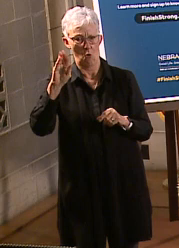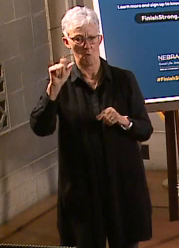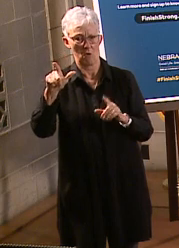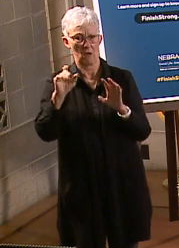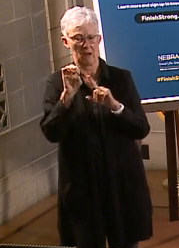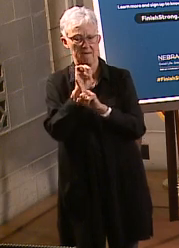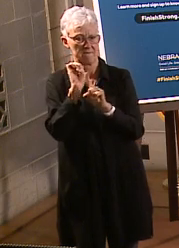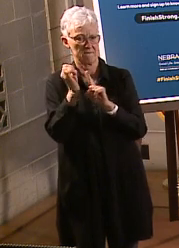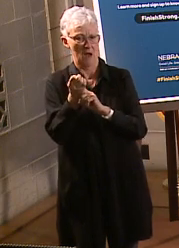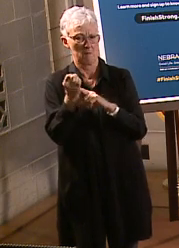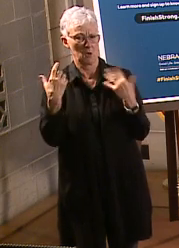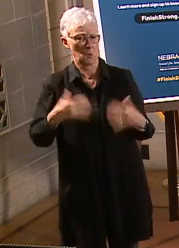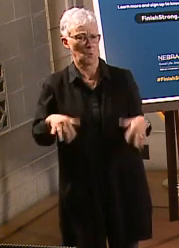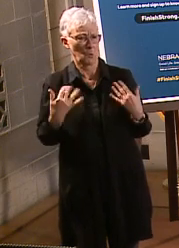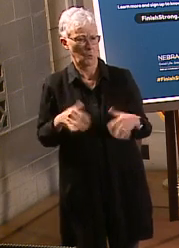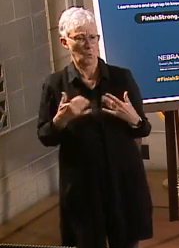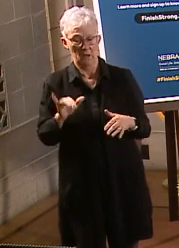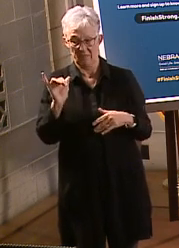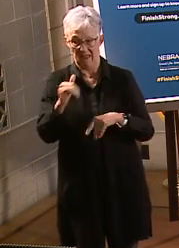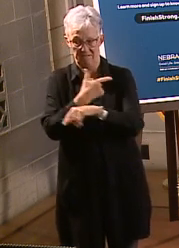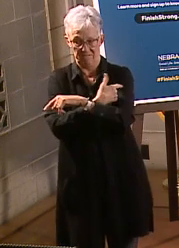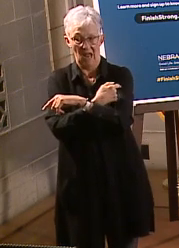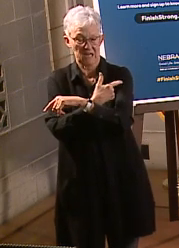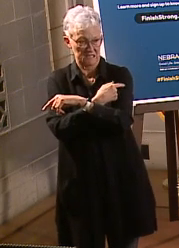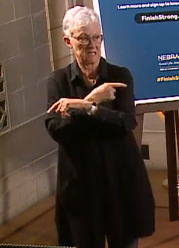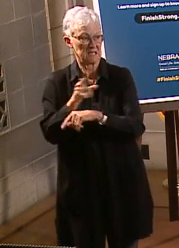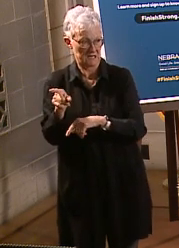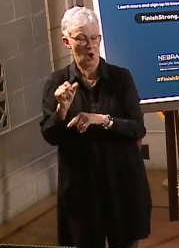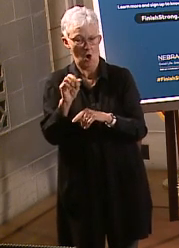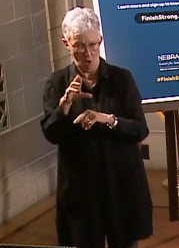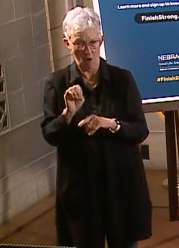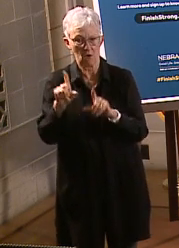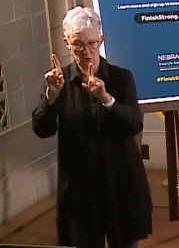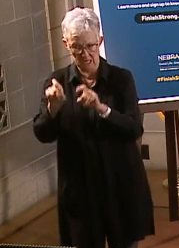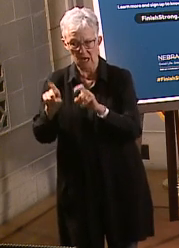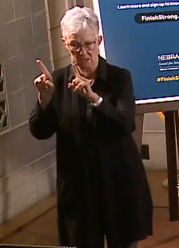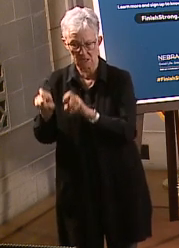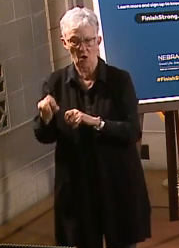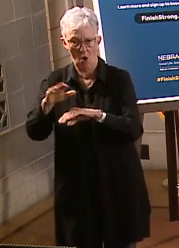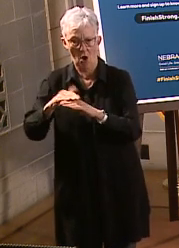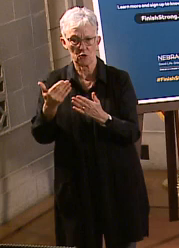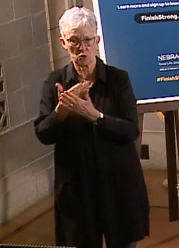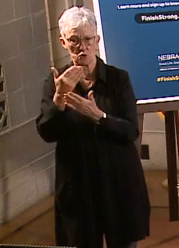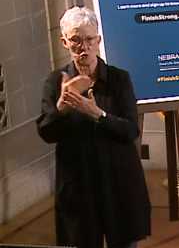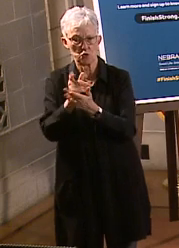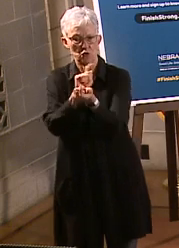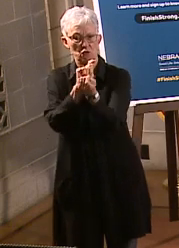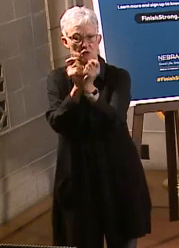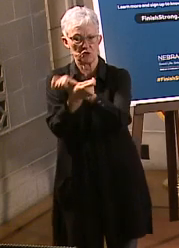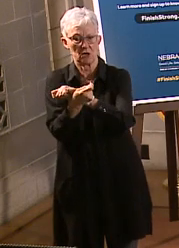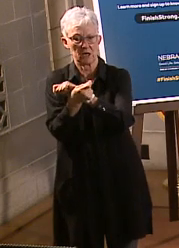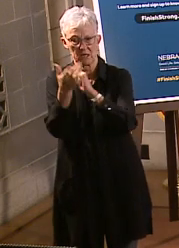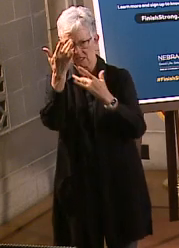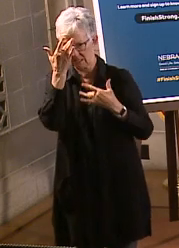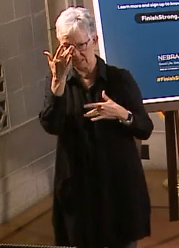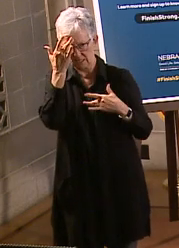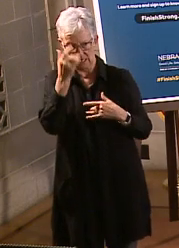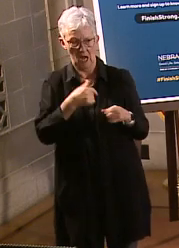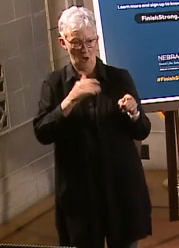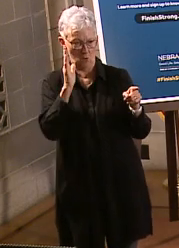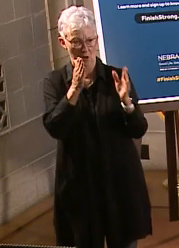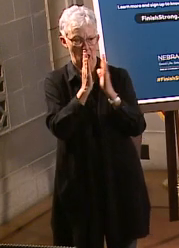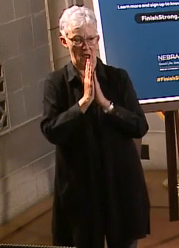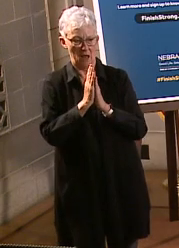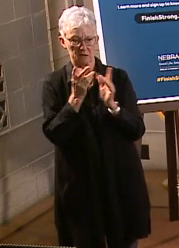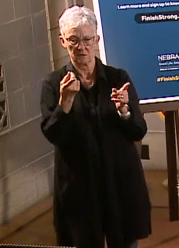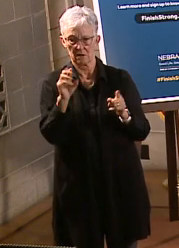was still very effective. So actually the vaccines are being, even now, are being tested on those new variants. I will have Dr. Antone come up and give us a